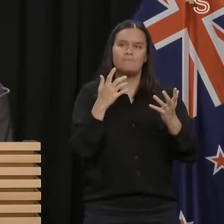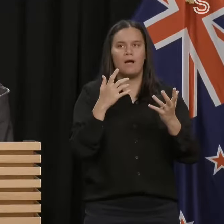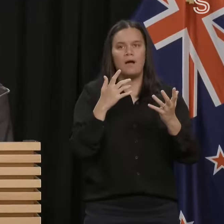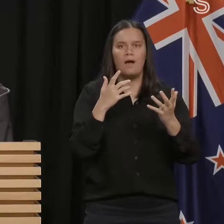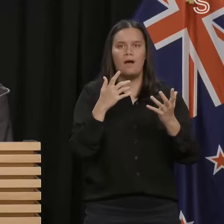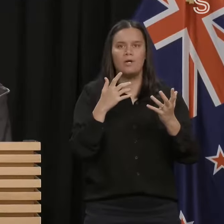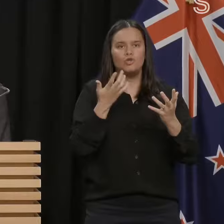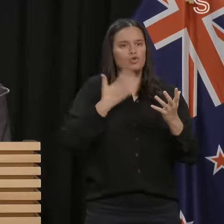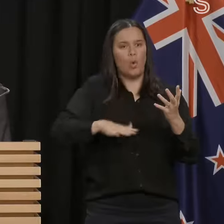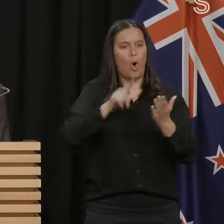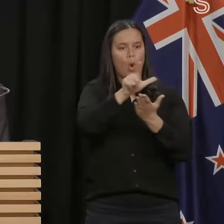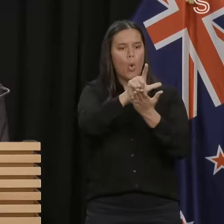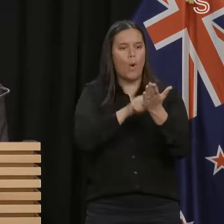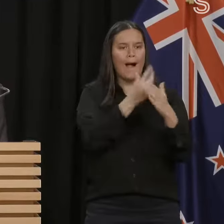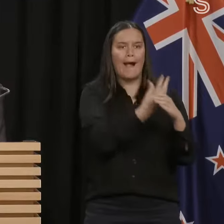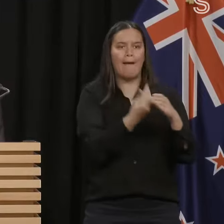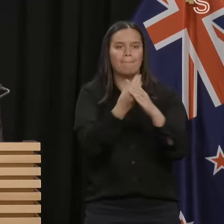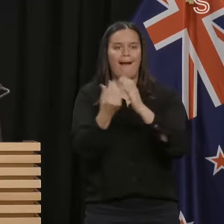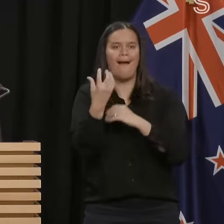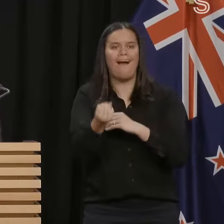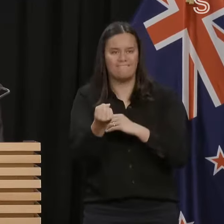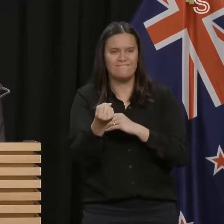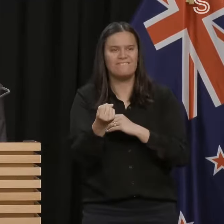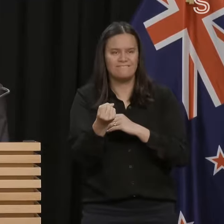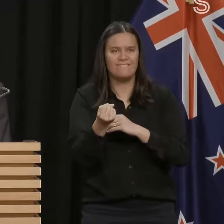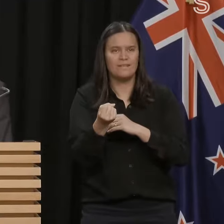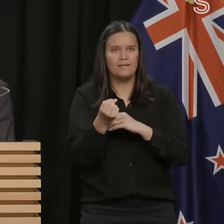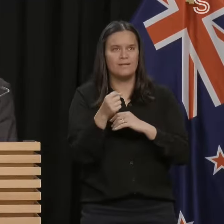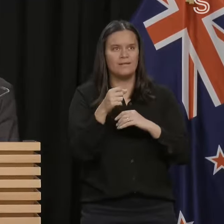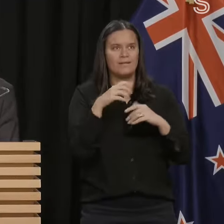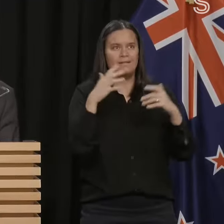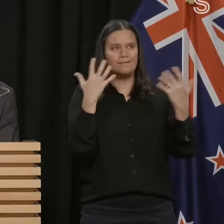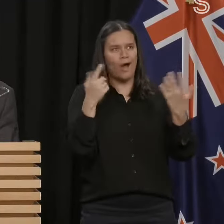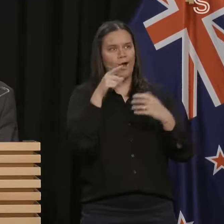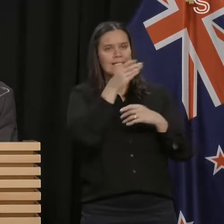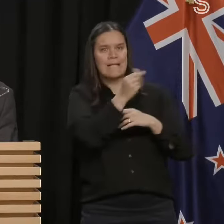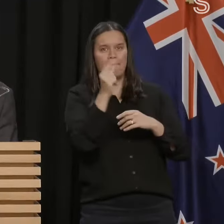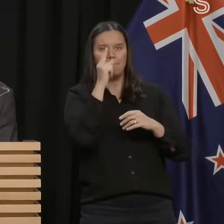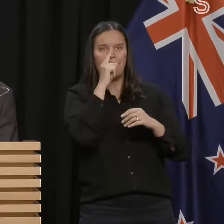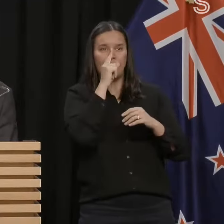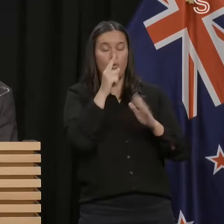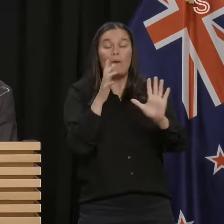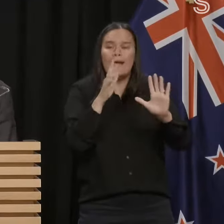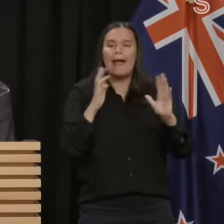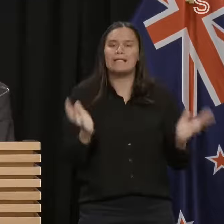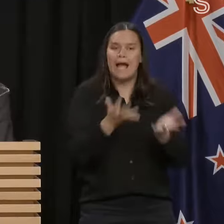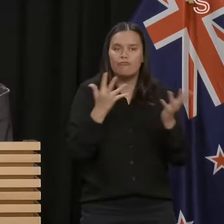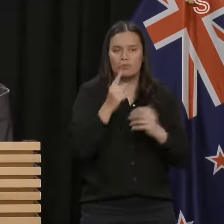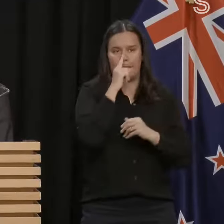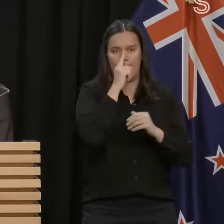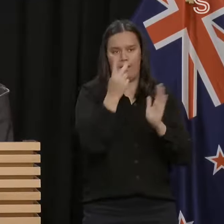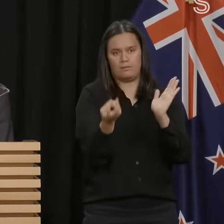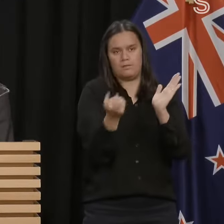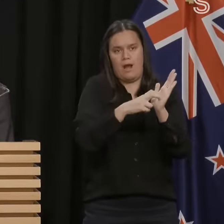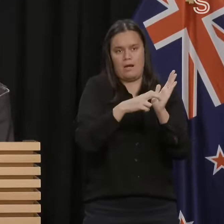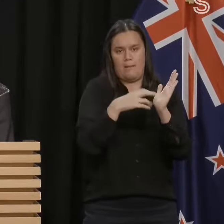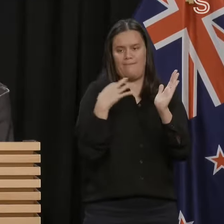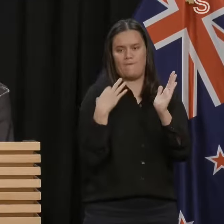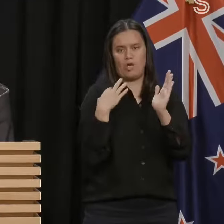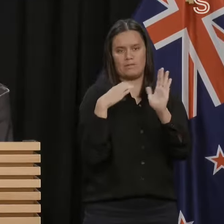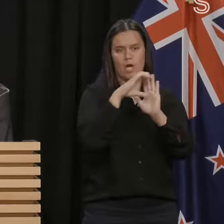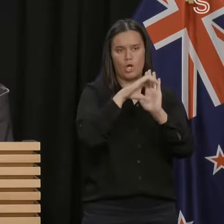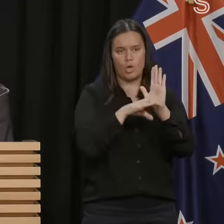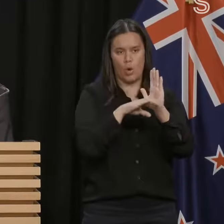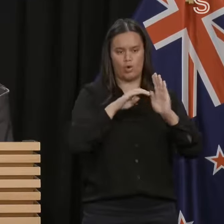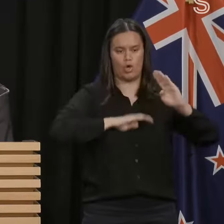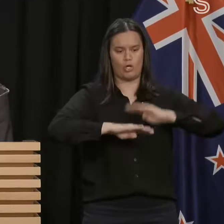well, you could argue that that's just them being good corporate citizens, and we'd want to encourage that. So I think, again,